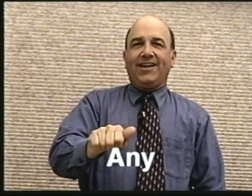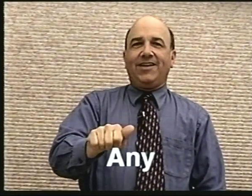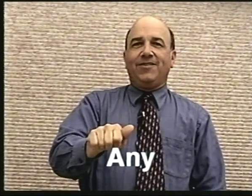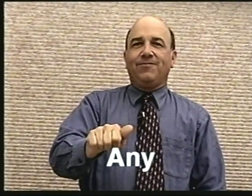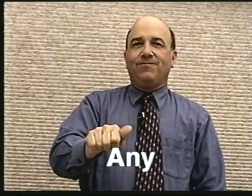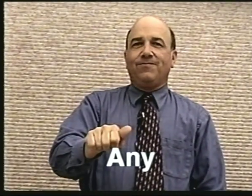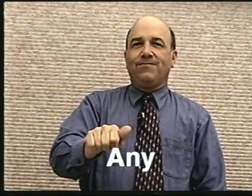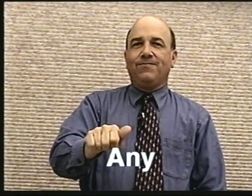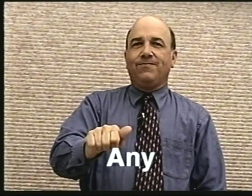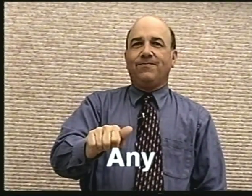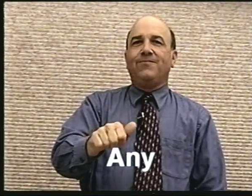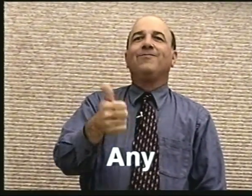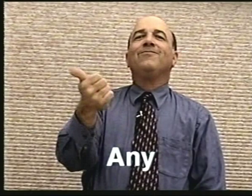Annie,